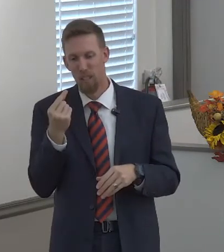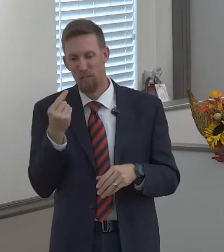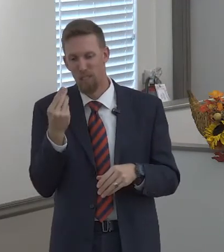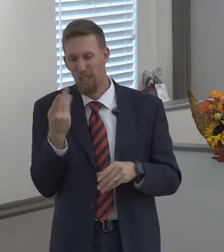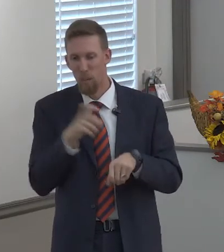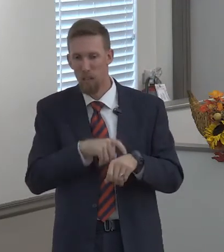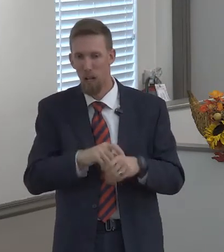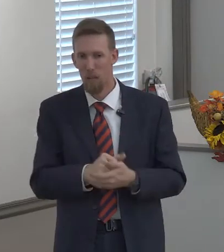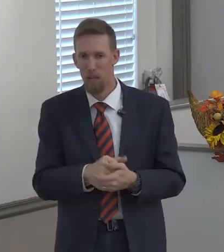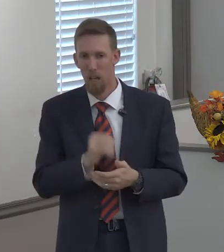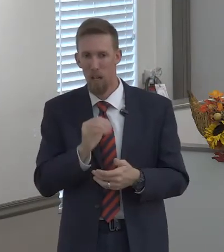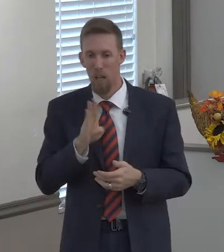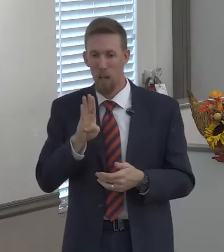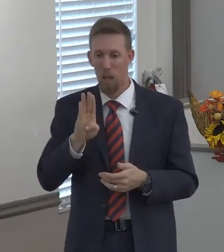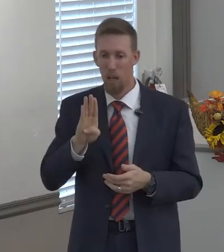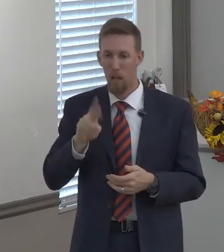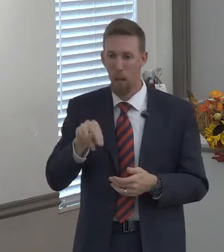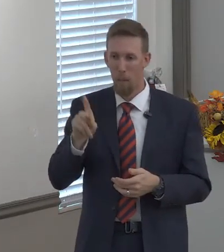to be faithful.